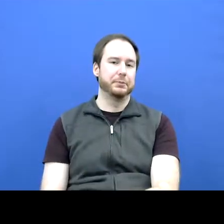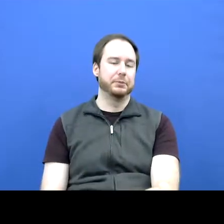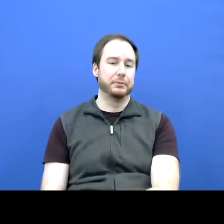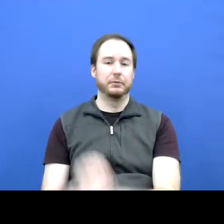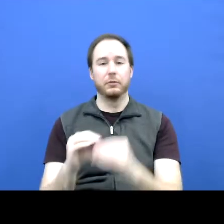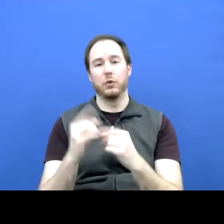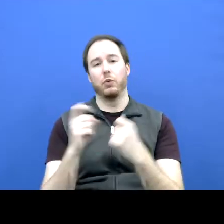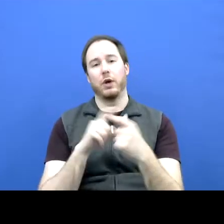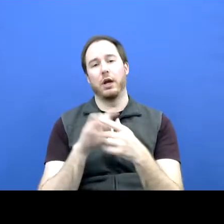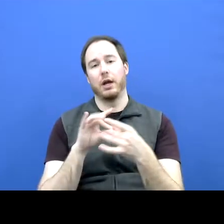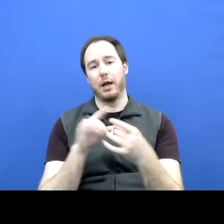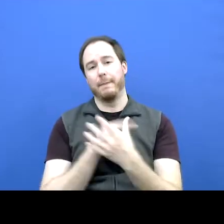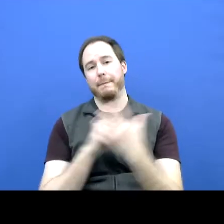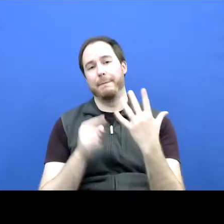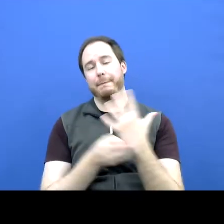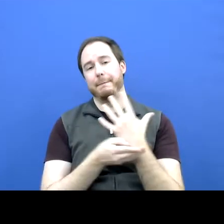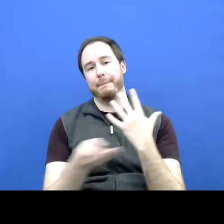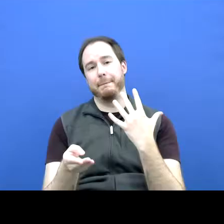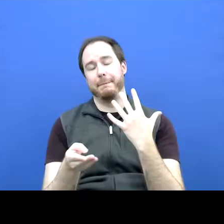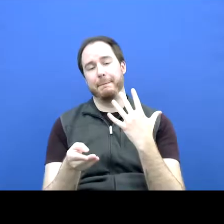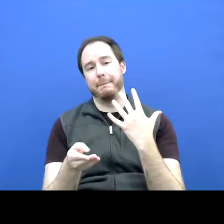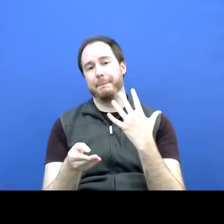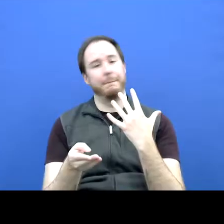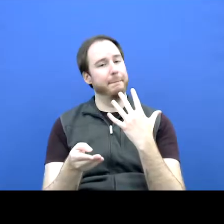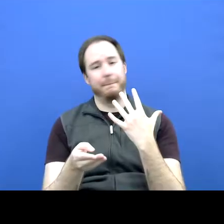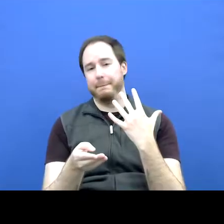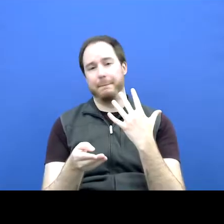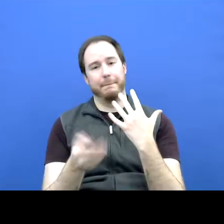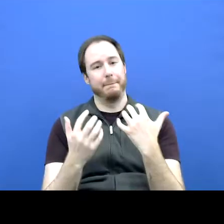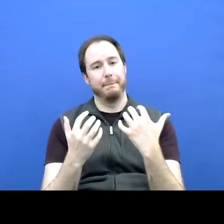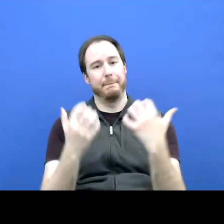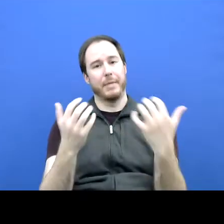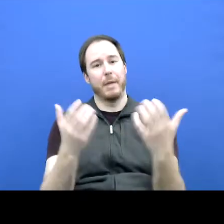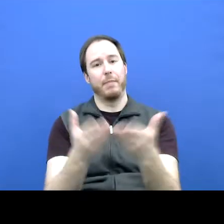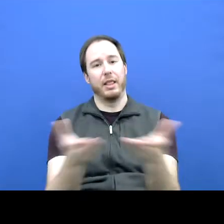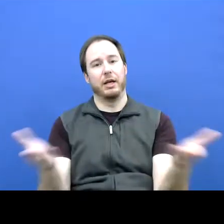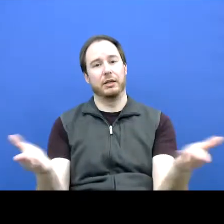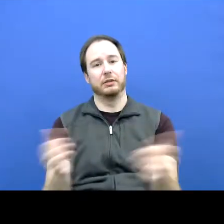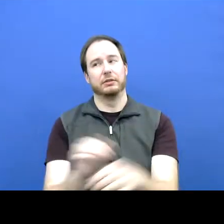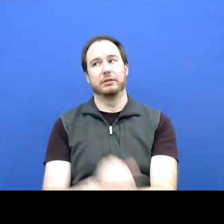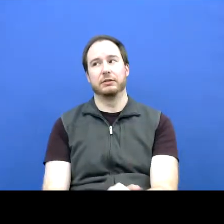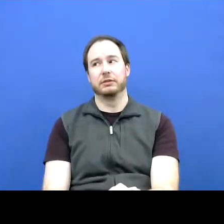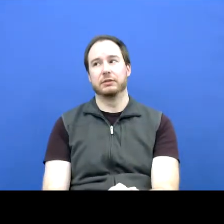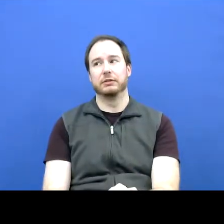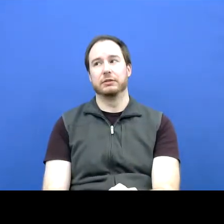Any other questions, comments? Thank you. Anything from the public?